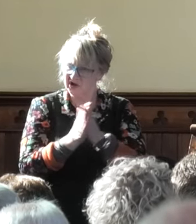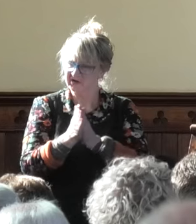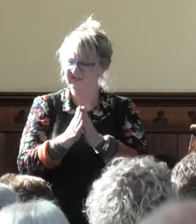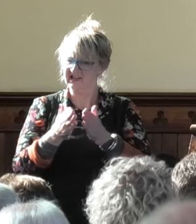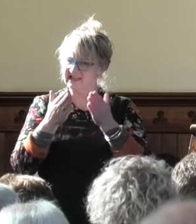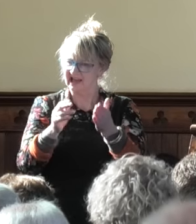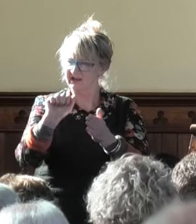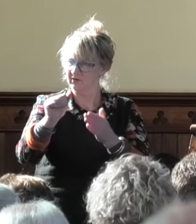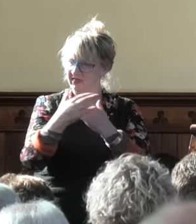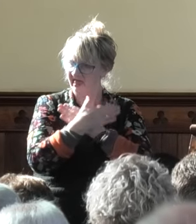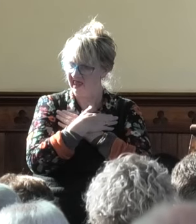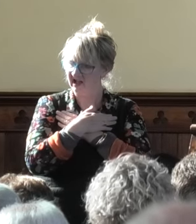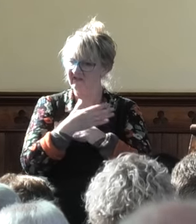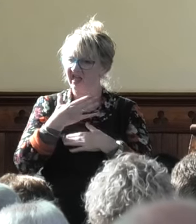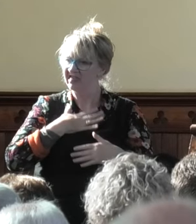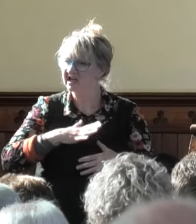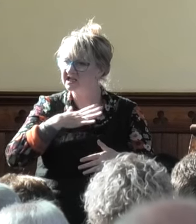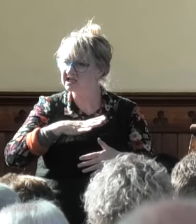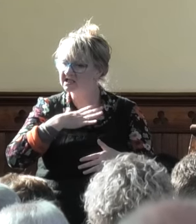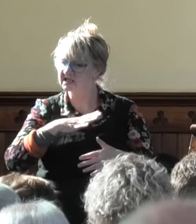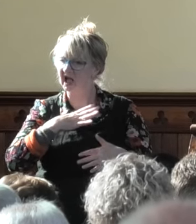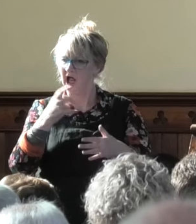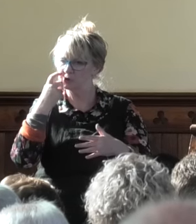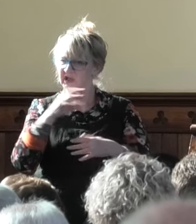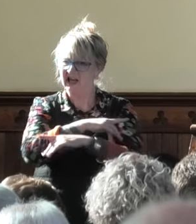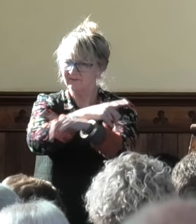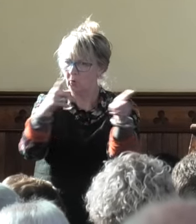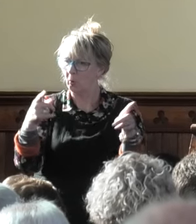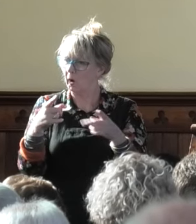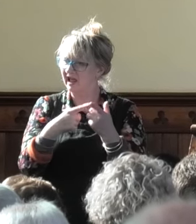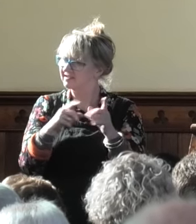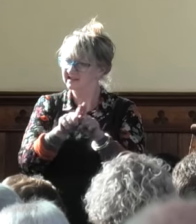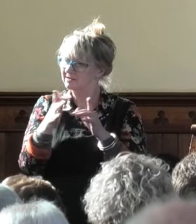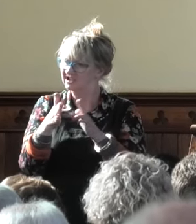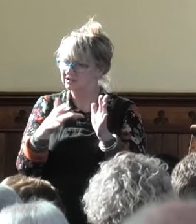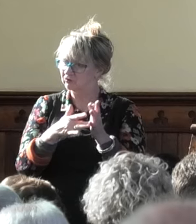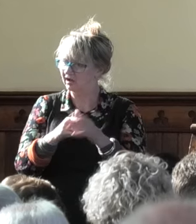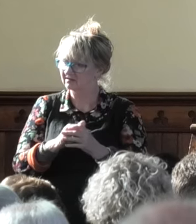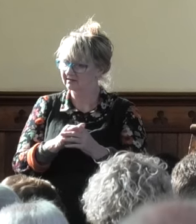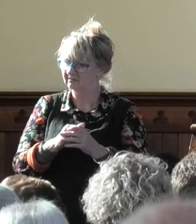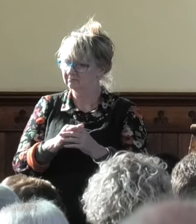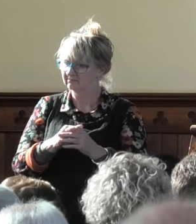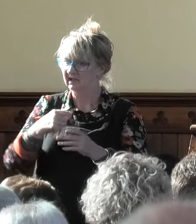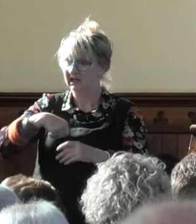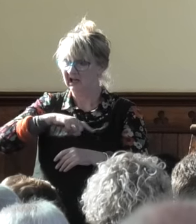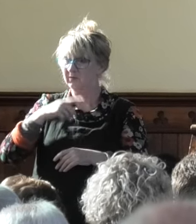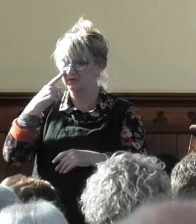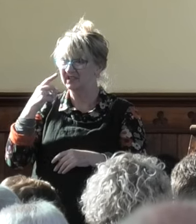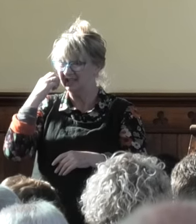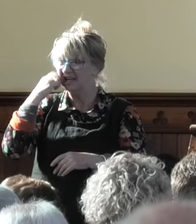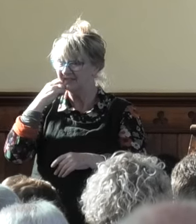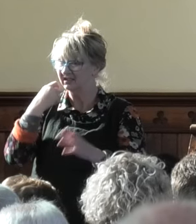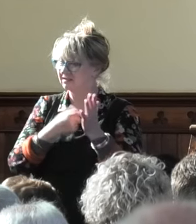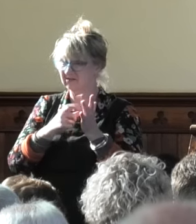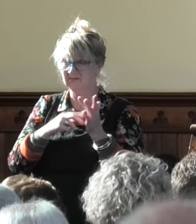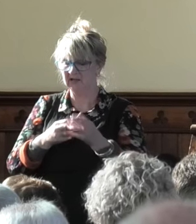the desire and the energy to care for others in the manner of Jesus, her Saviour. And we've seen that in evidence, haven't we?